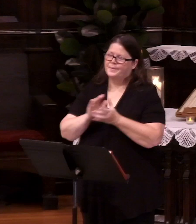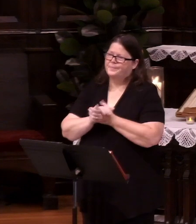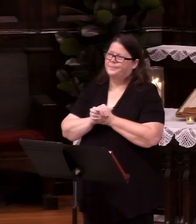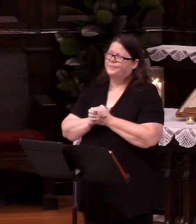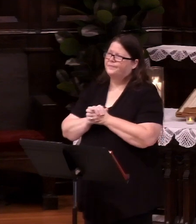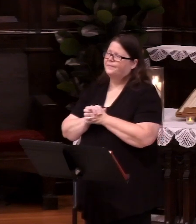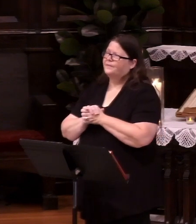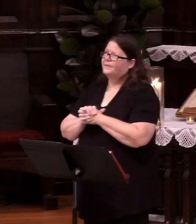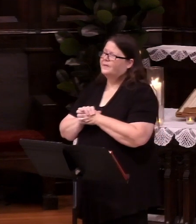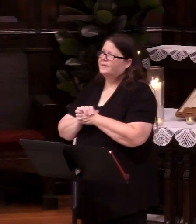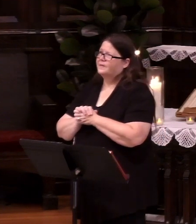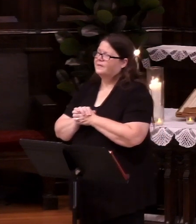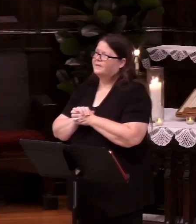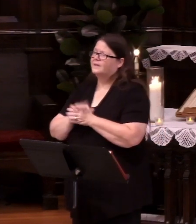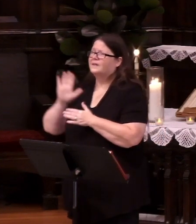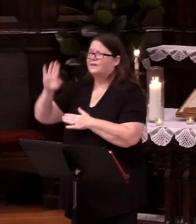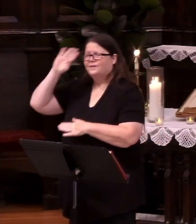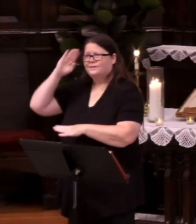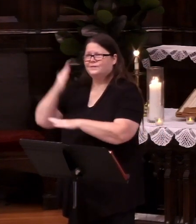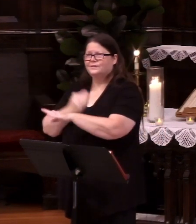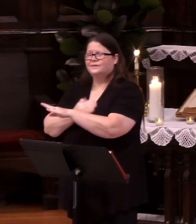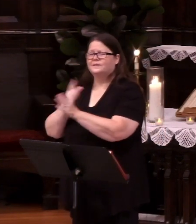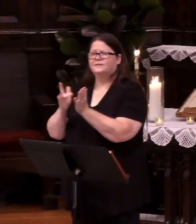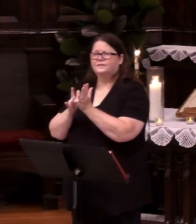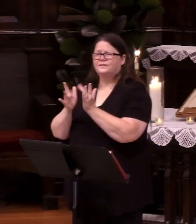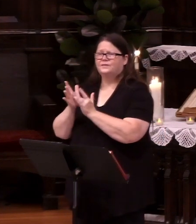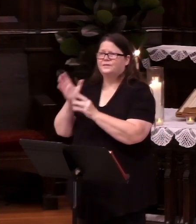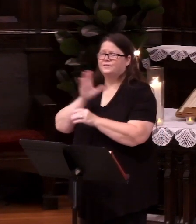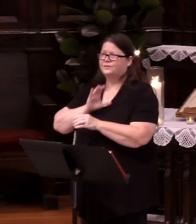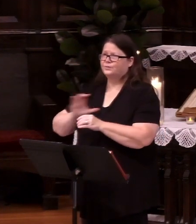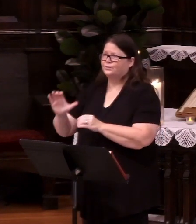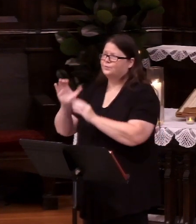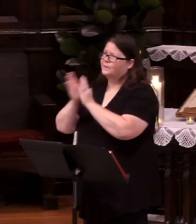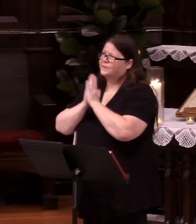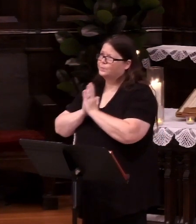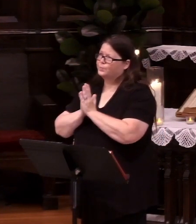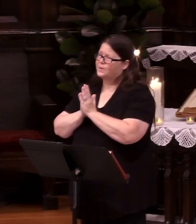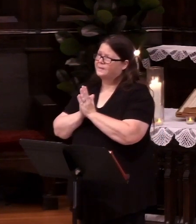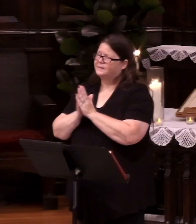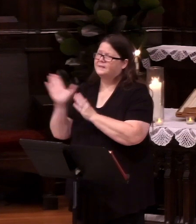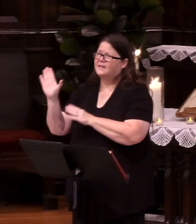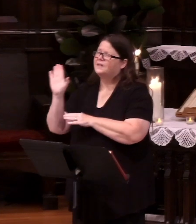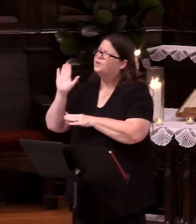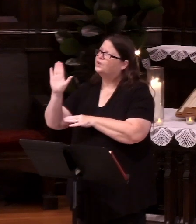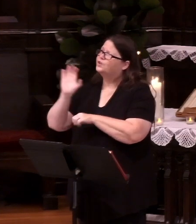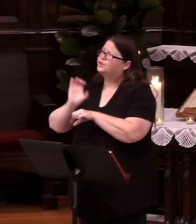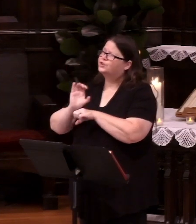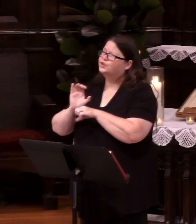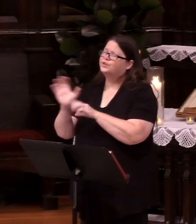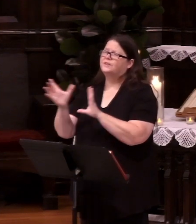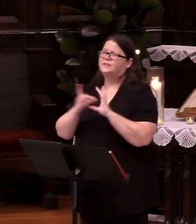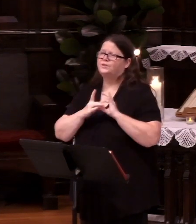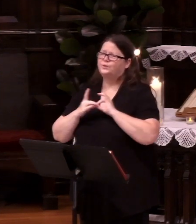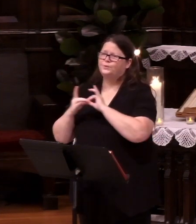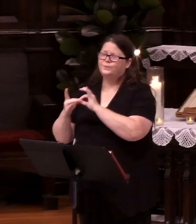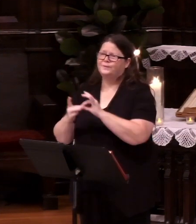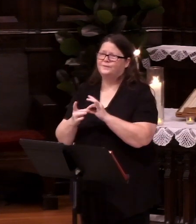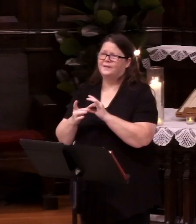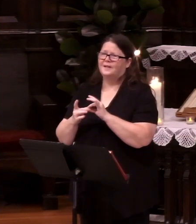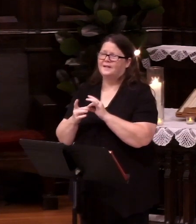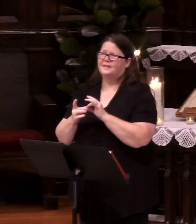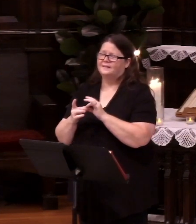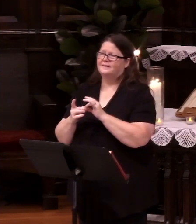humankind, your son Jesus Christ prayed that your church might be one, even as you,